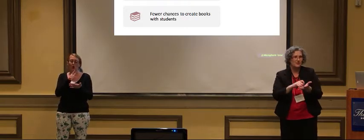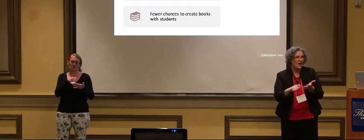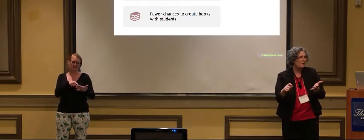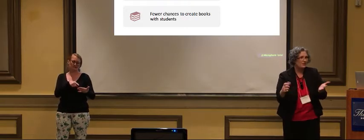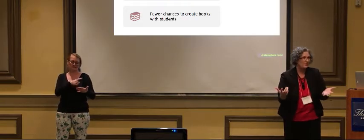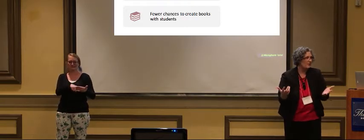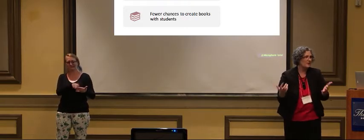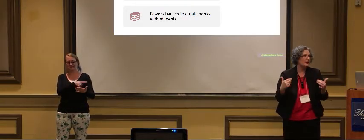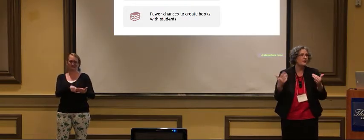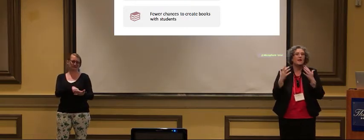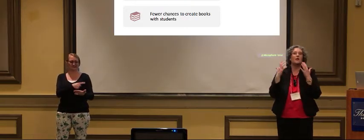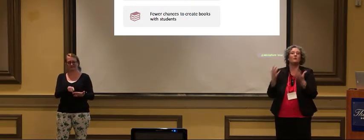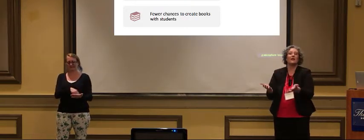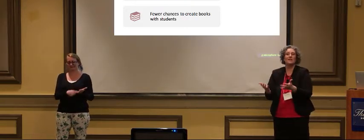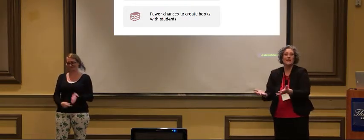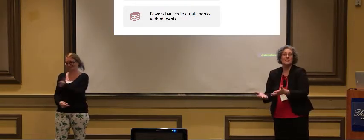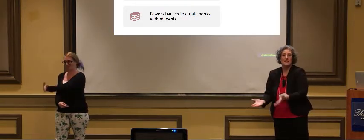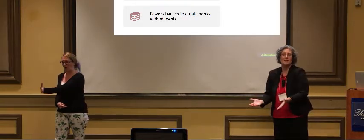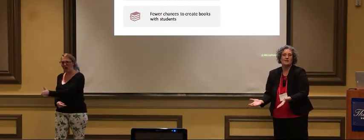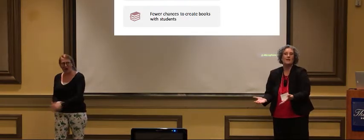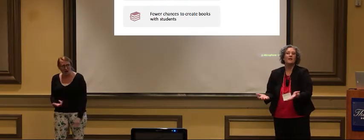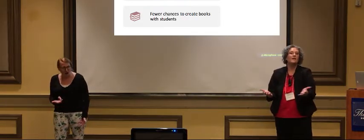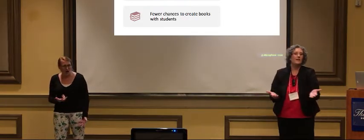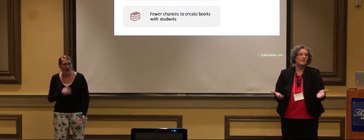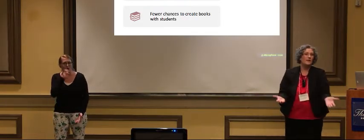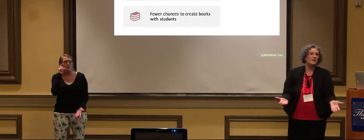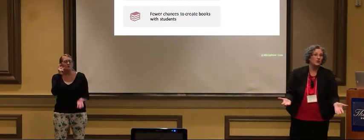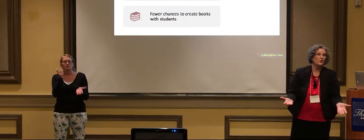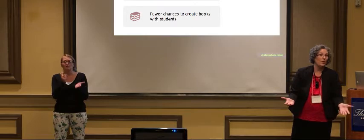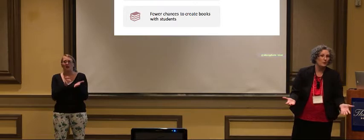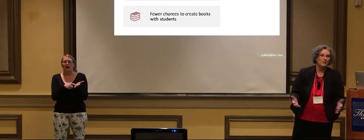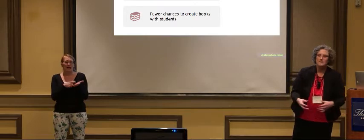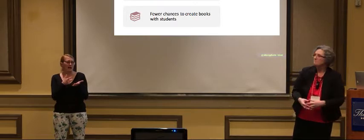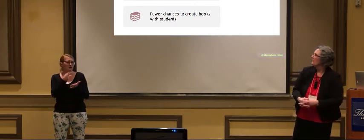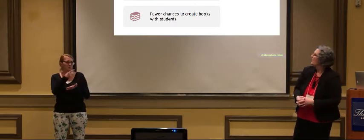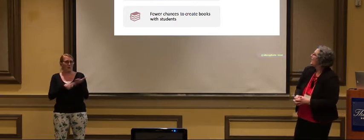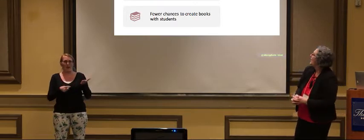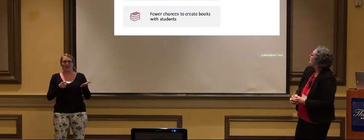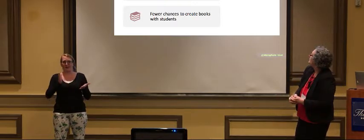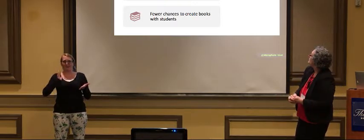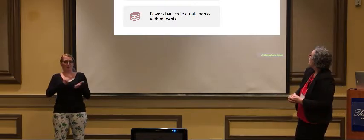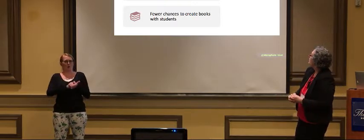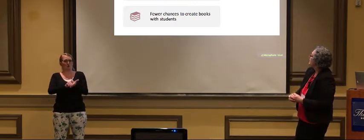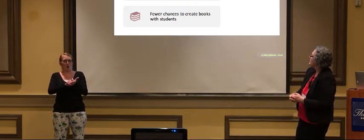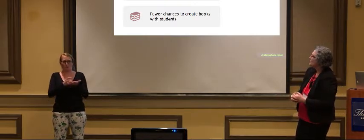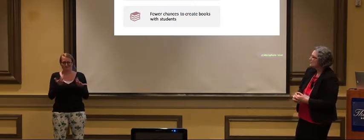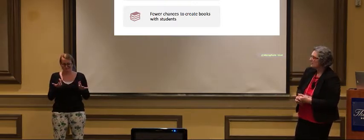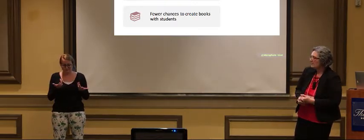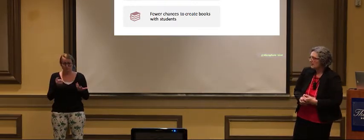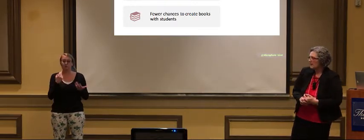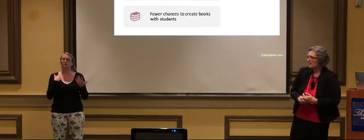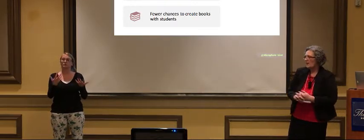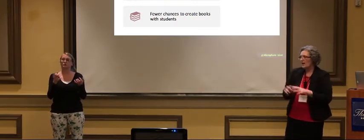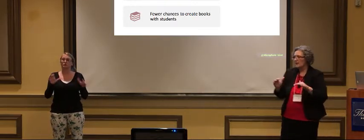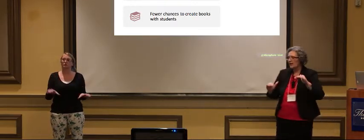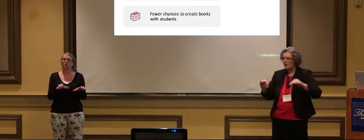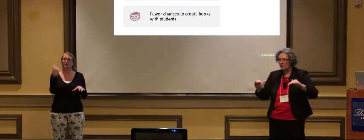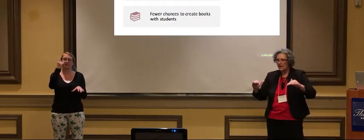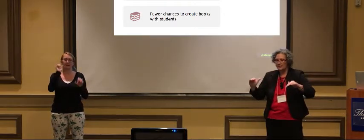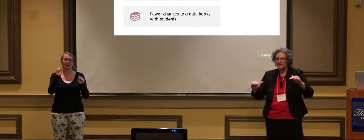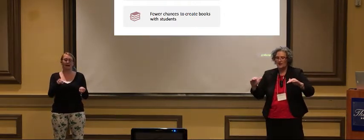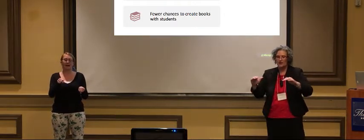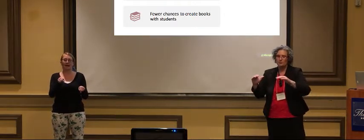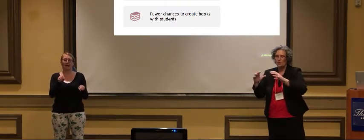or that's not what they've written and they can't recognize anything that they initially did. So I wanted to do something that